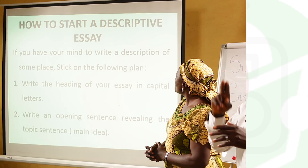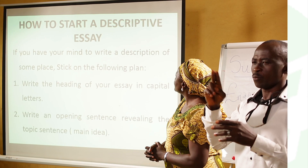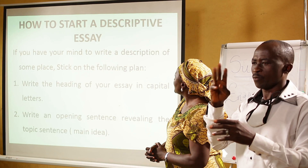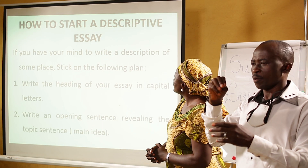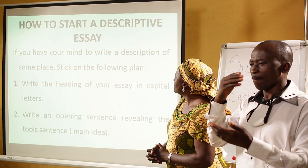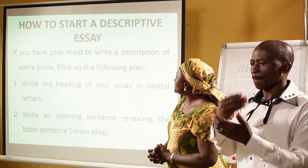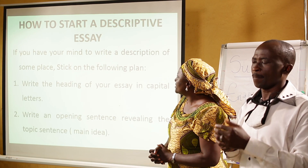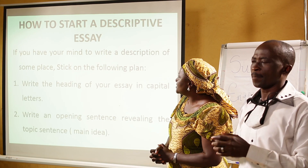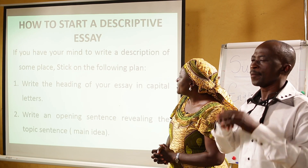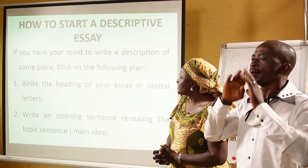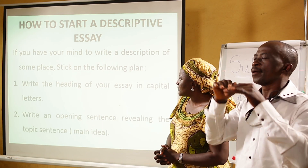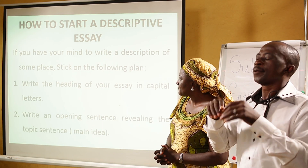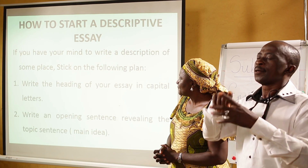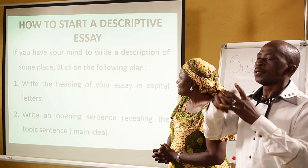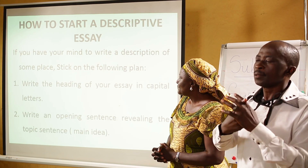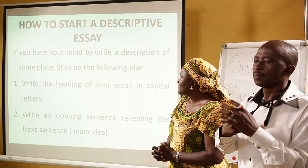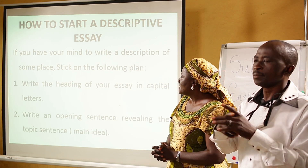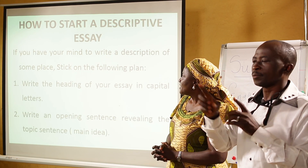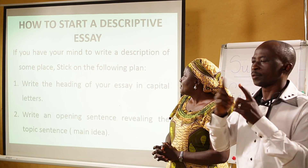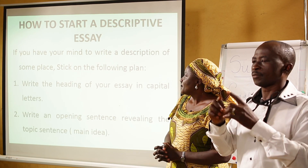How do we start a descriptive essay?